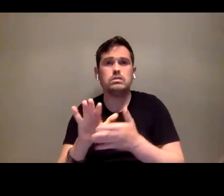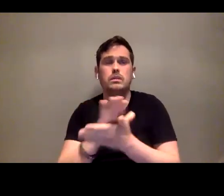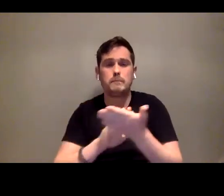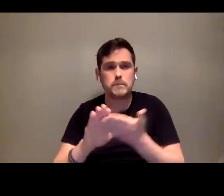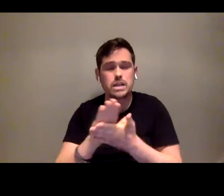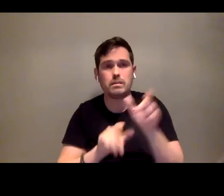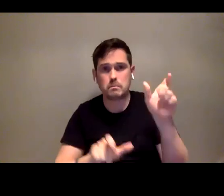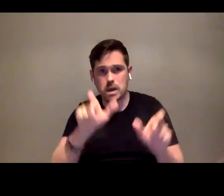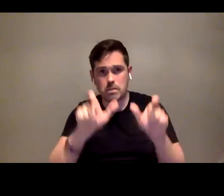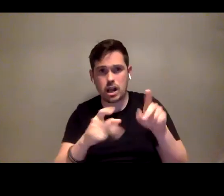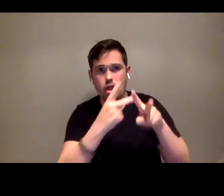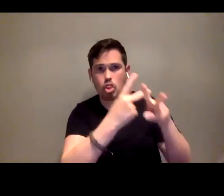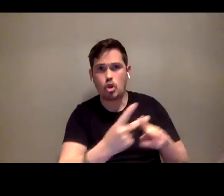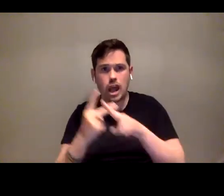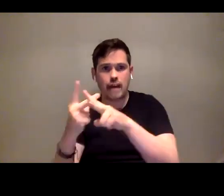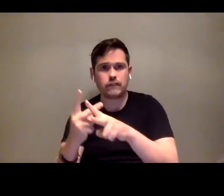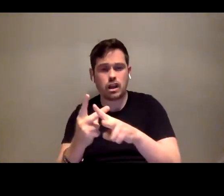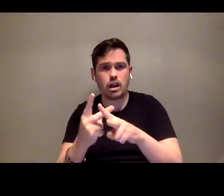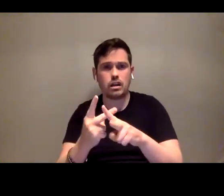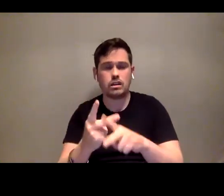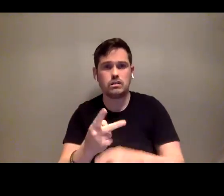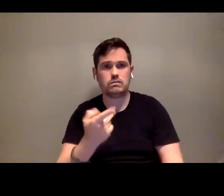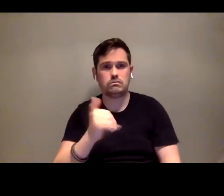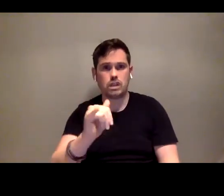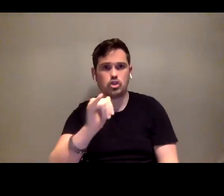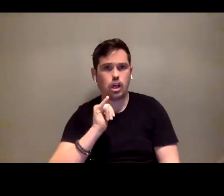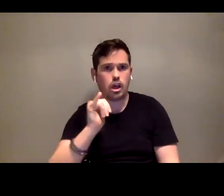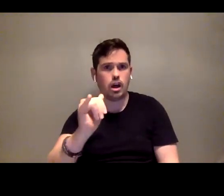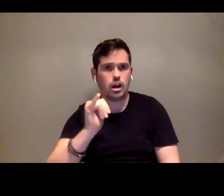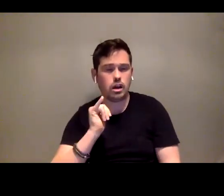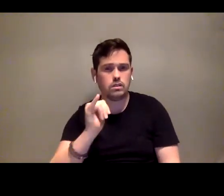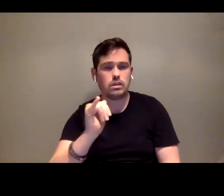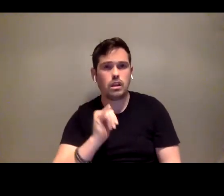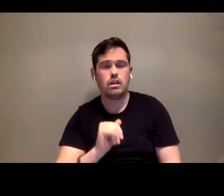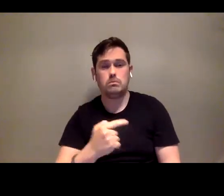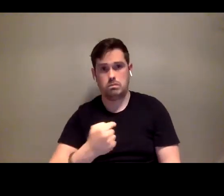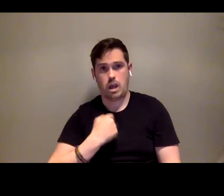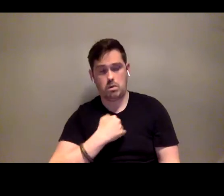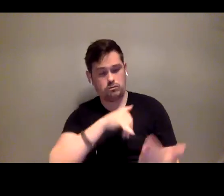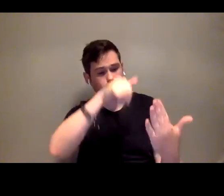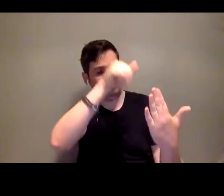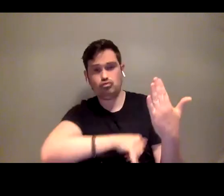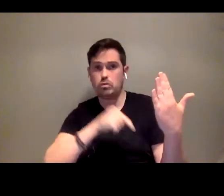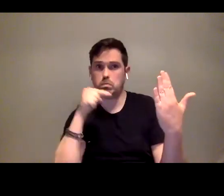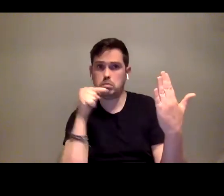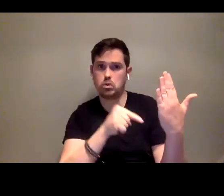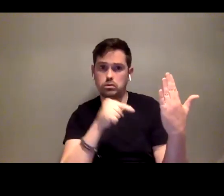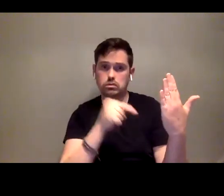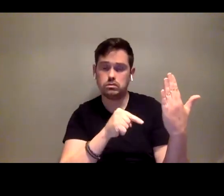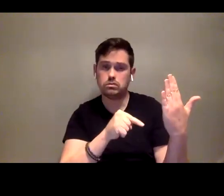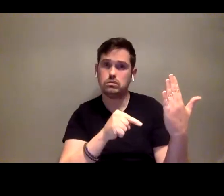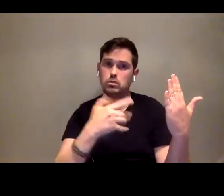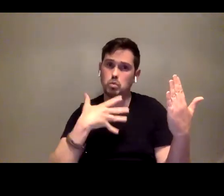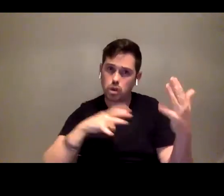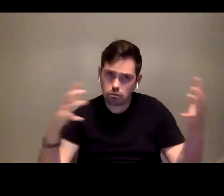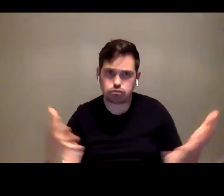another. And this is why, you know, we're in our report, you can see that we're really calling for jobs in the NHS,